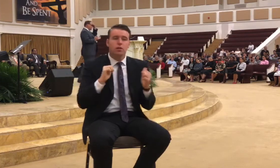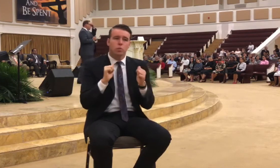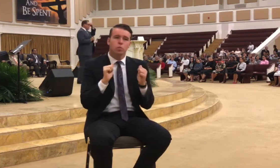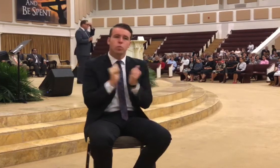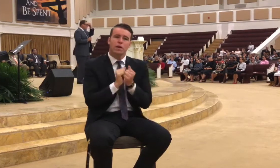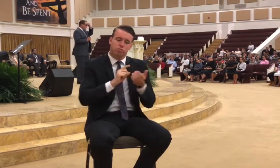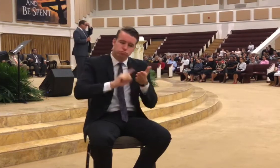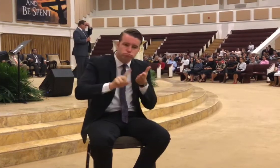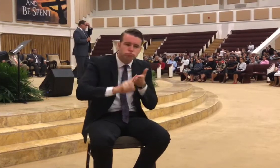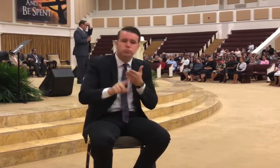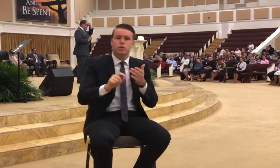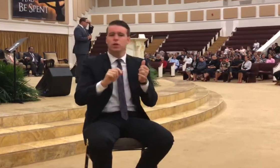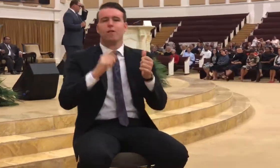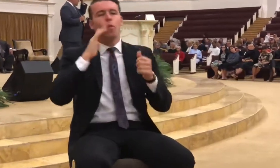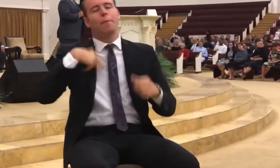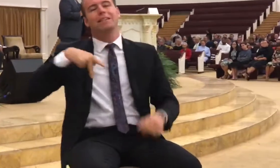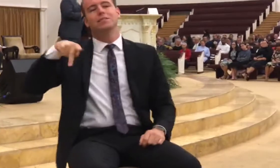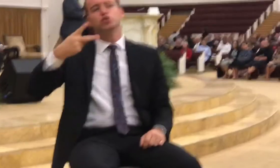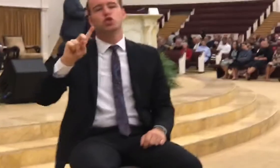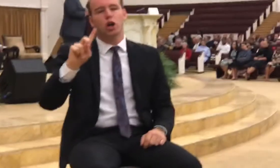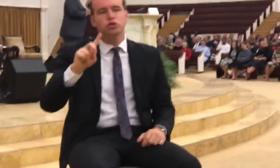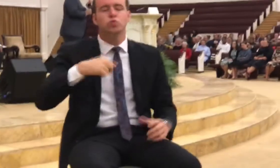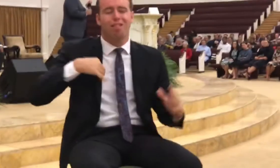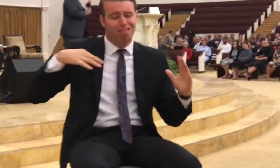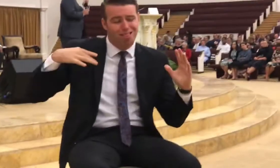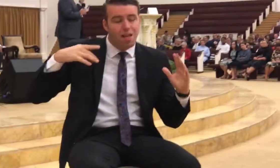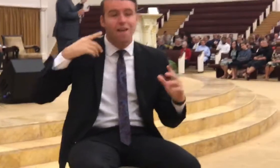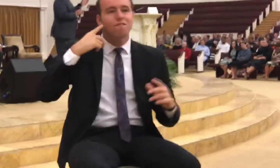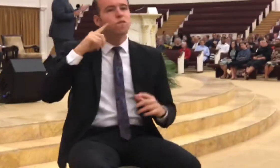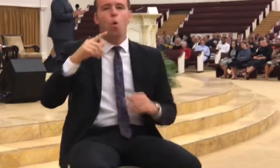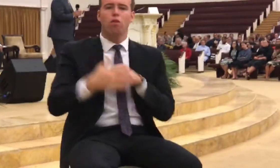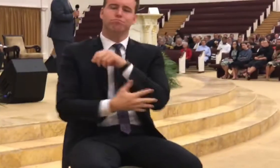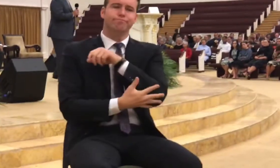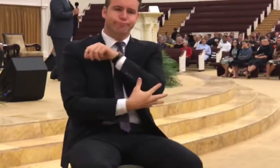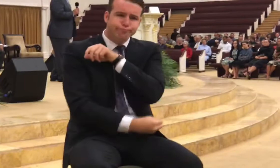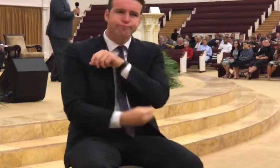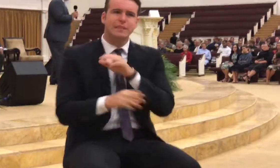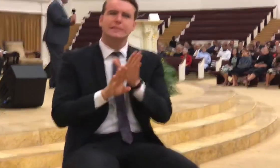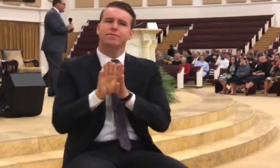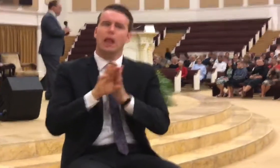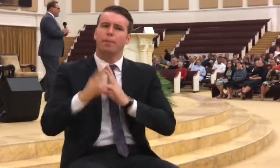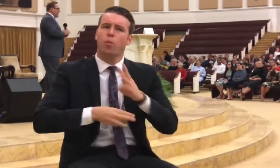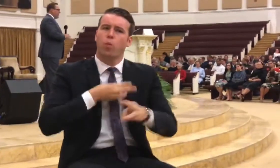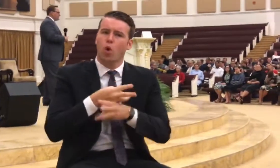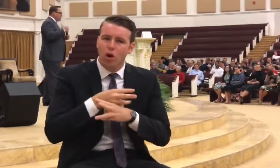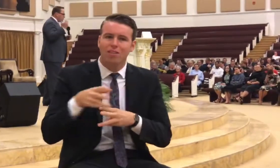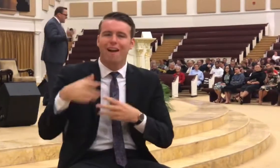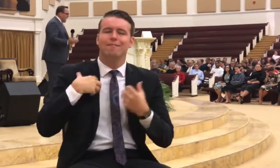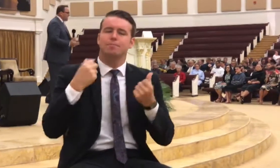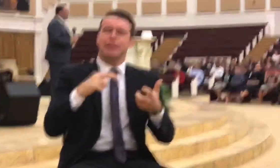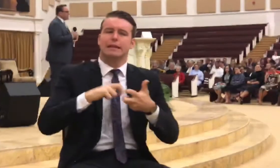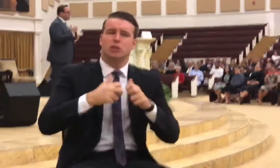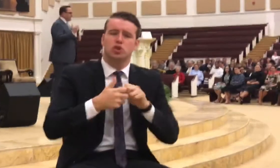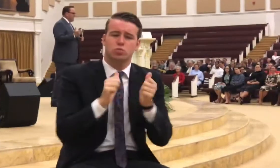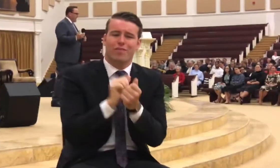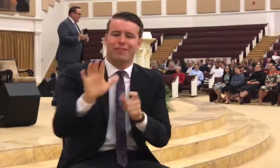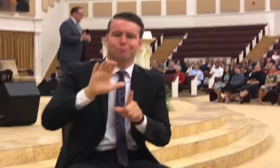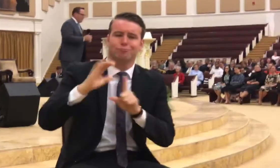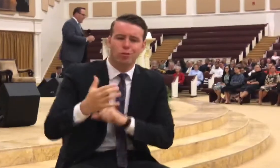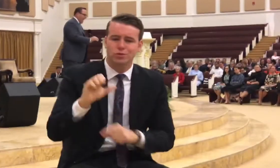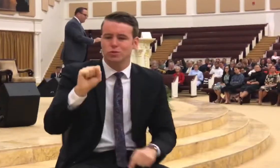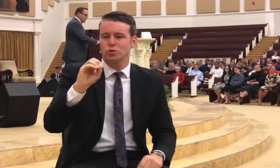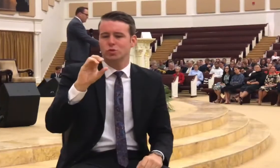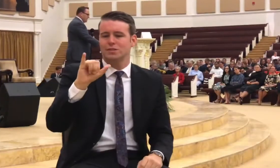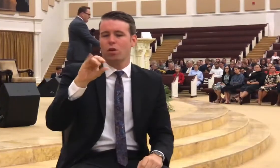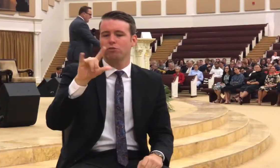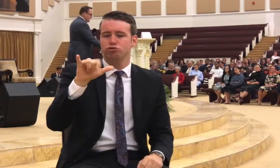and research for doctoral studies have been about the third world, the developing world, and issues of sociology and